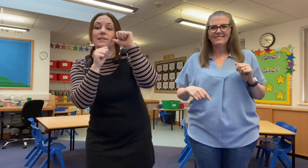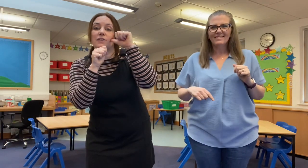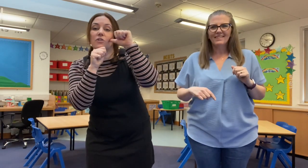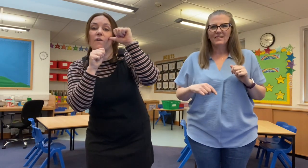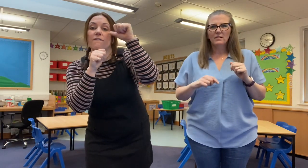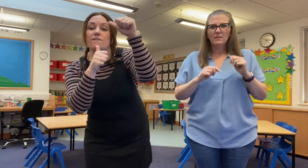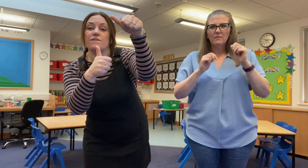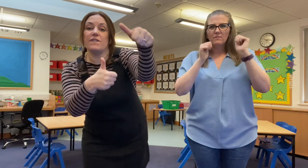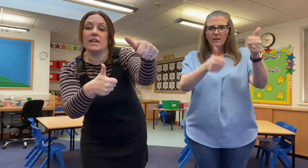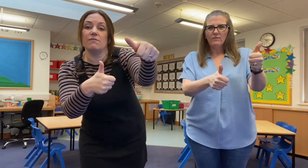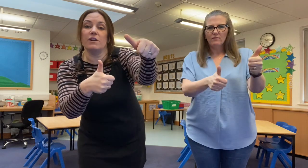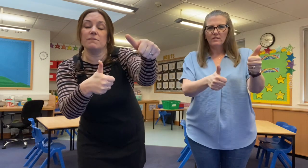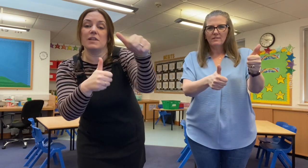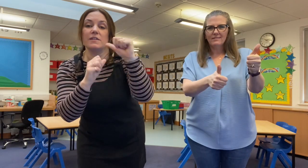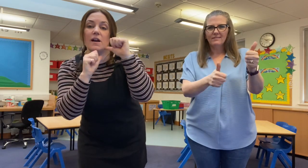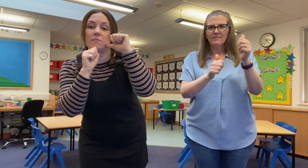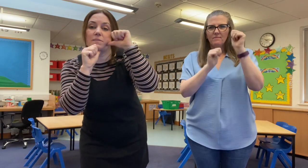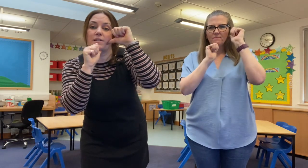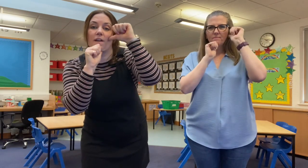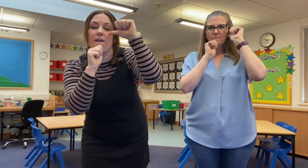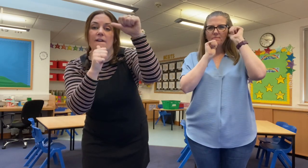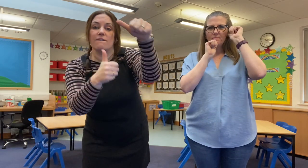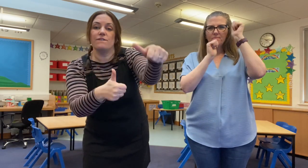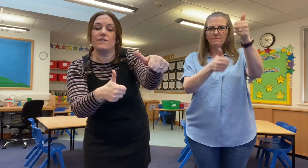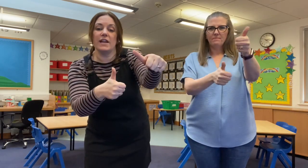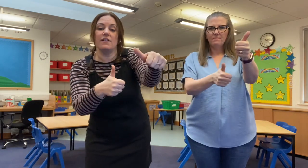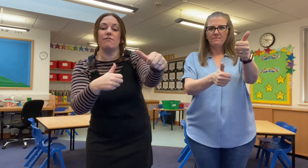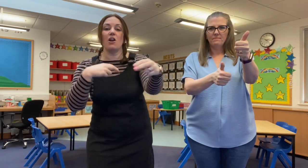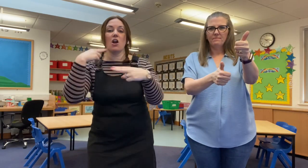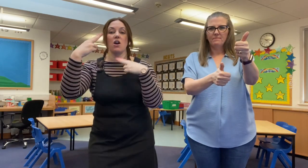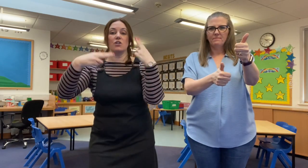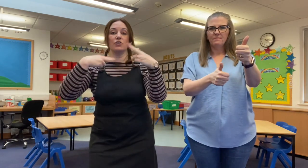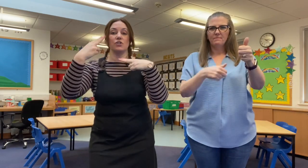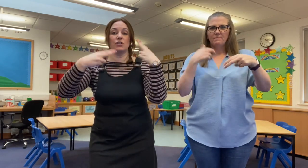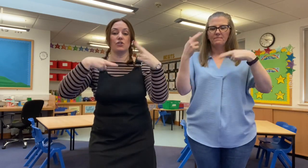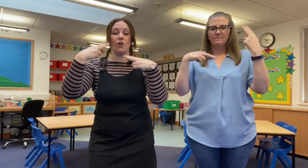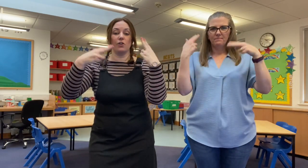your favorite with your thumbs, favorite song.